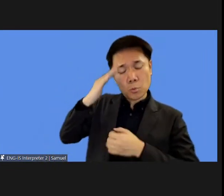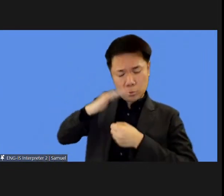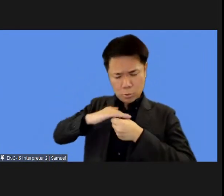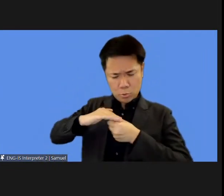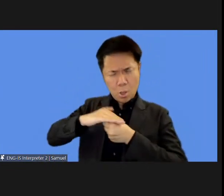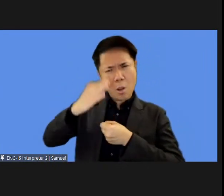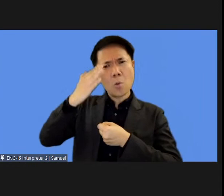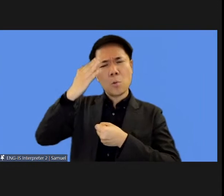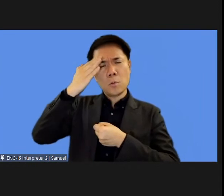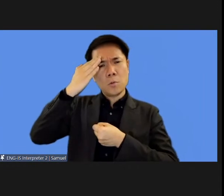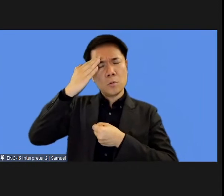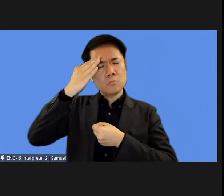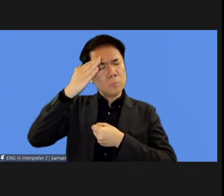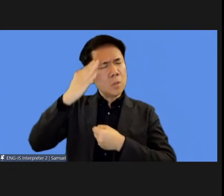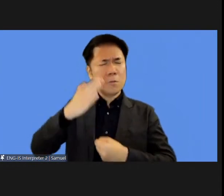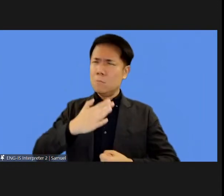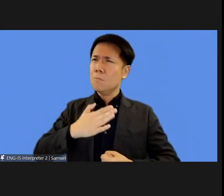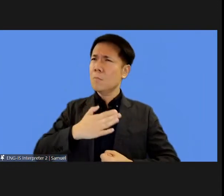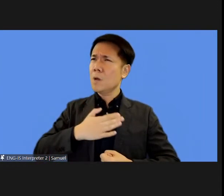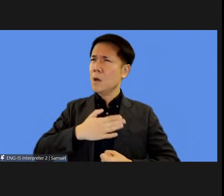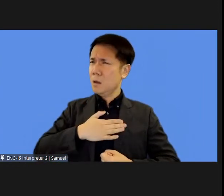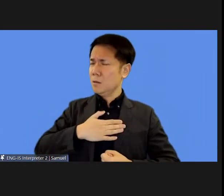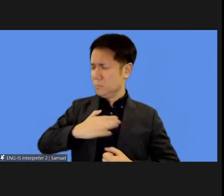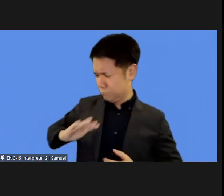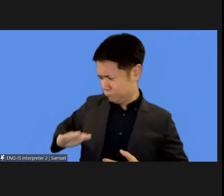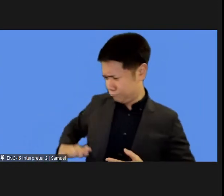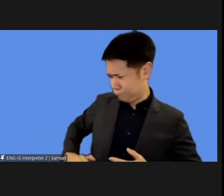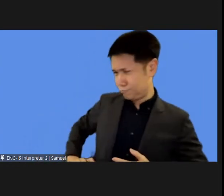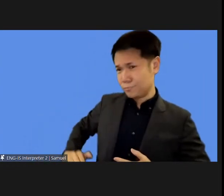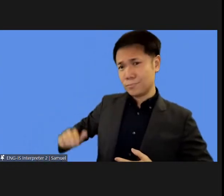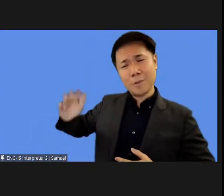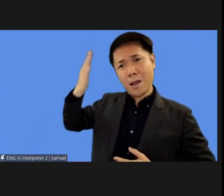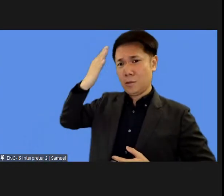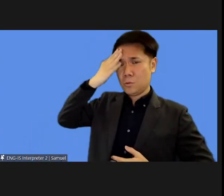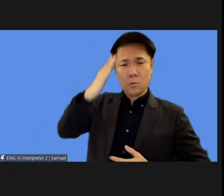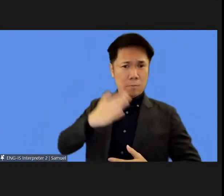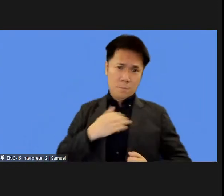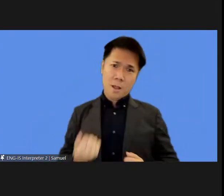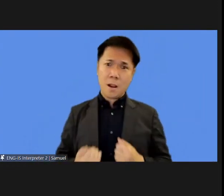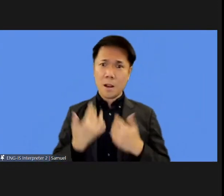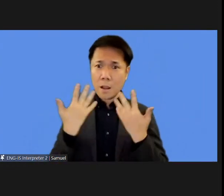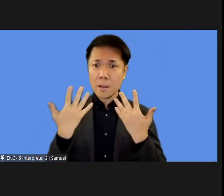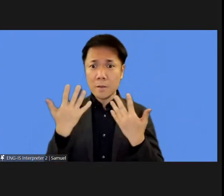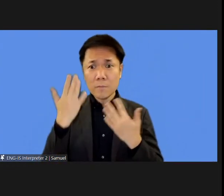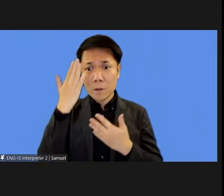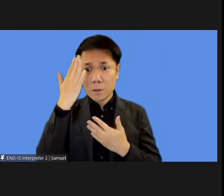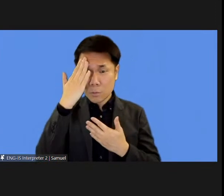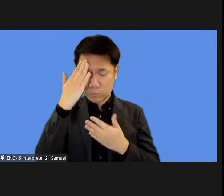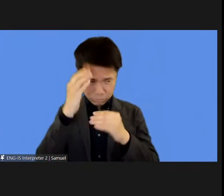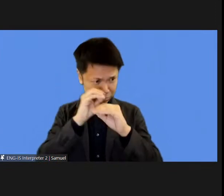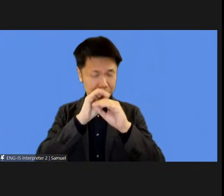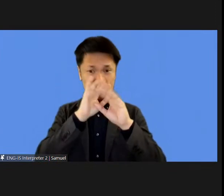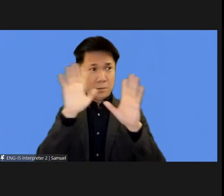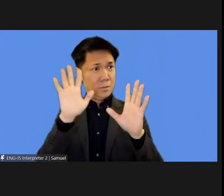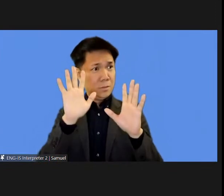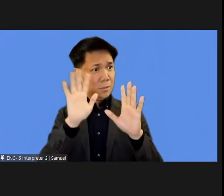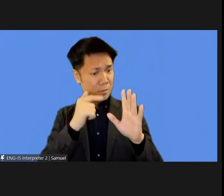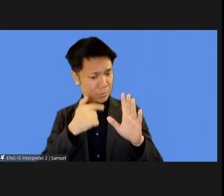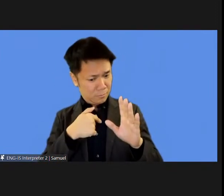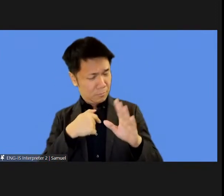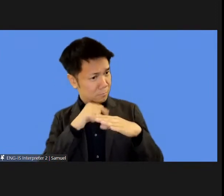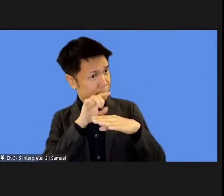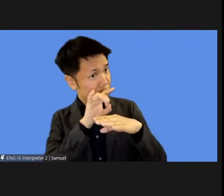Nobody else can express your concern than you who are living on a daily basis in slums or in the particular country. That's why I like your point